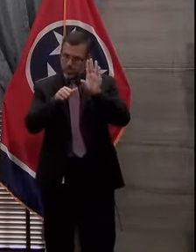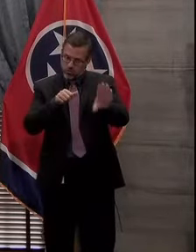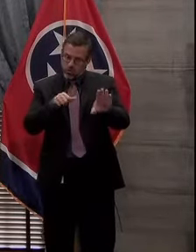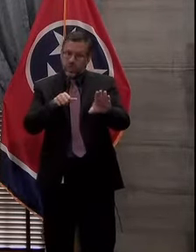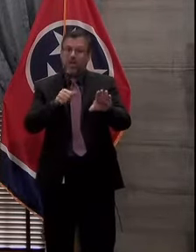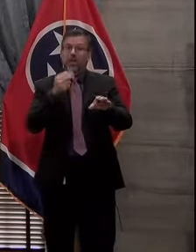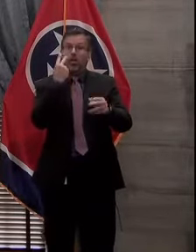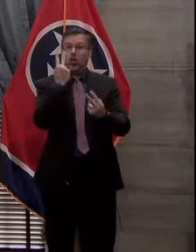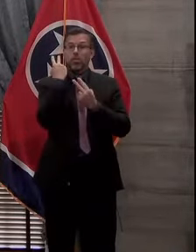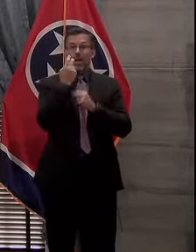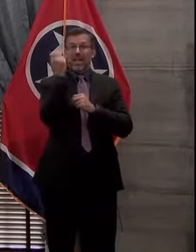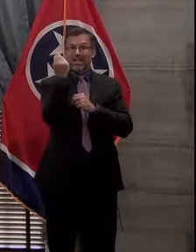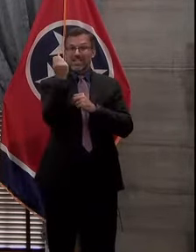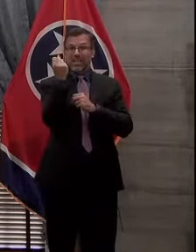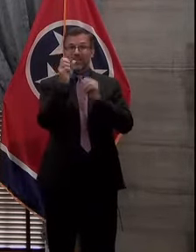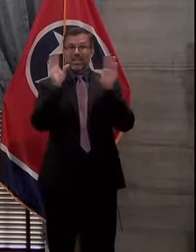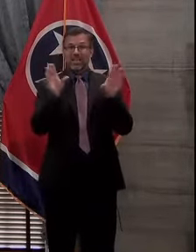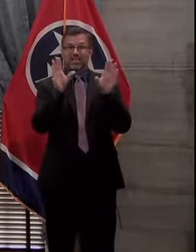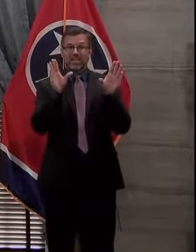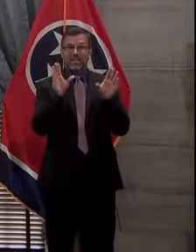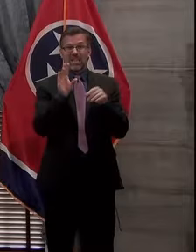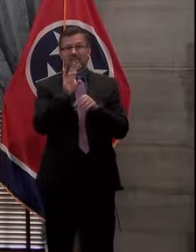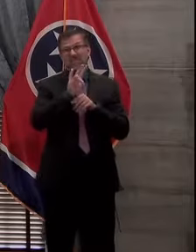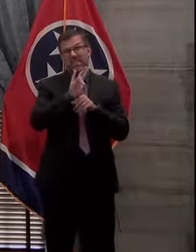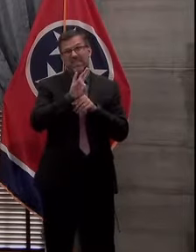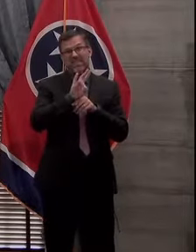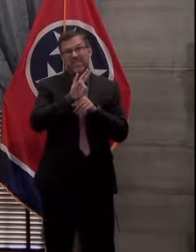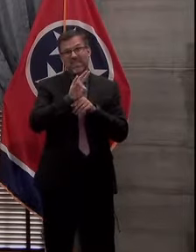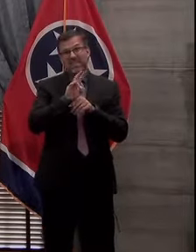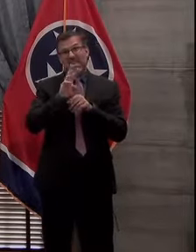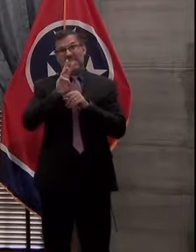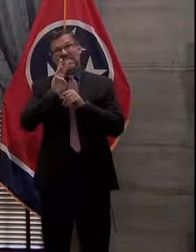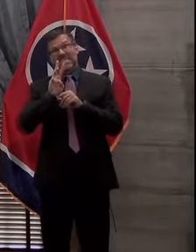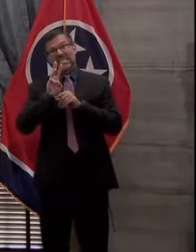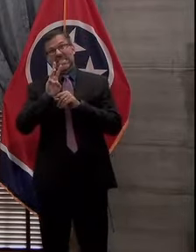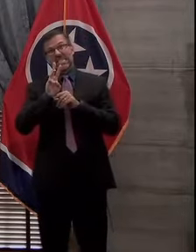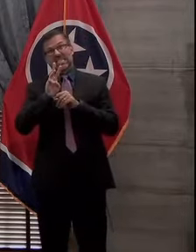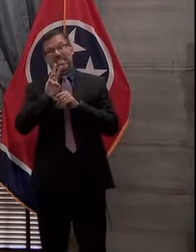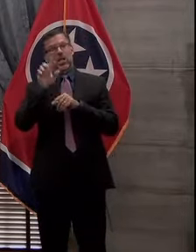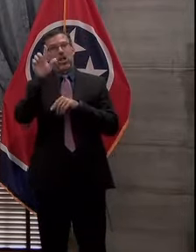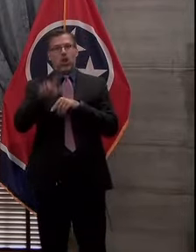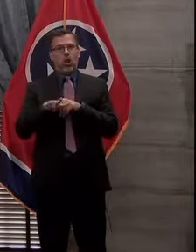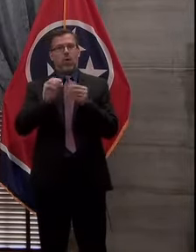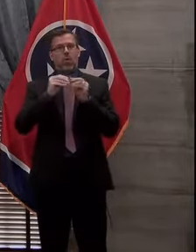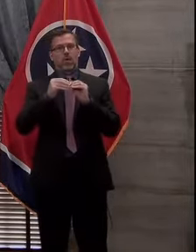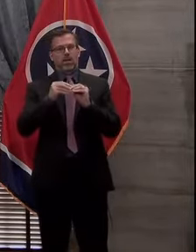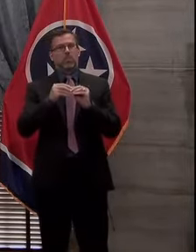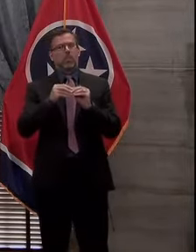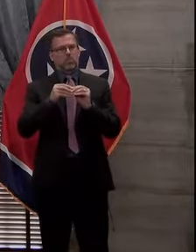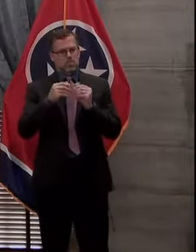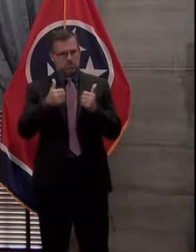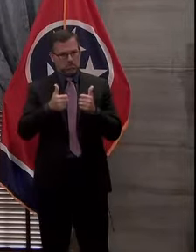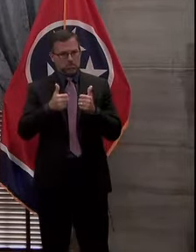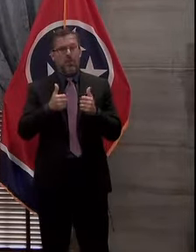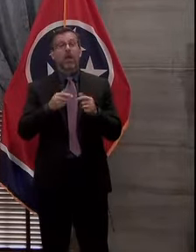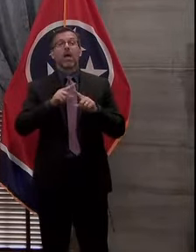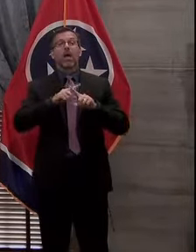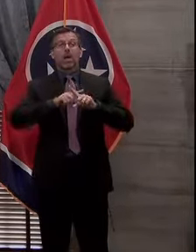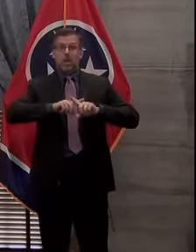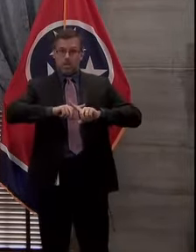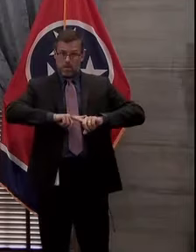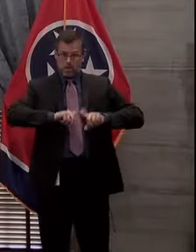look back at Saturday and Sunday, they were 7 and 6, which are some of the lowest days we've ever had. But because we